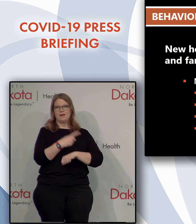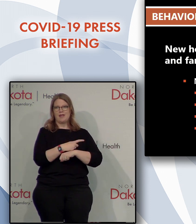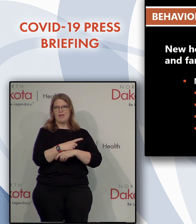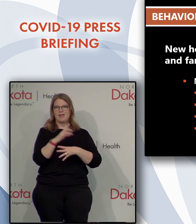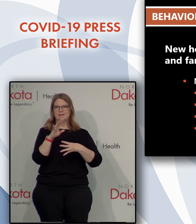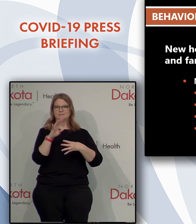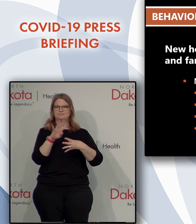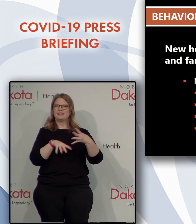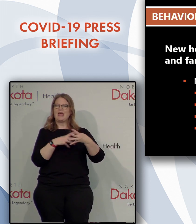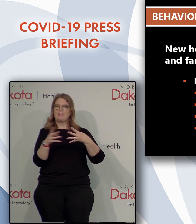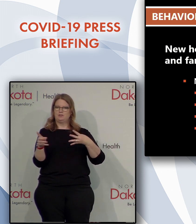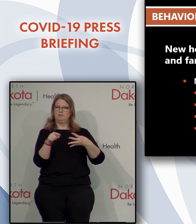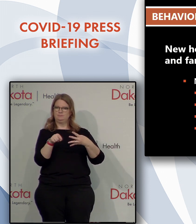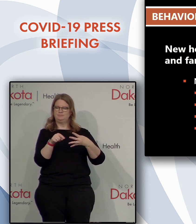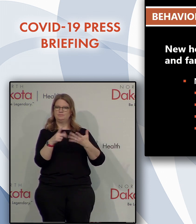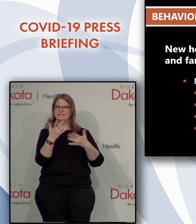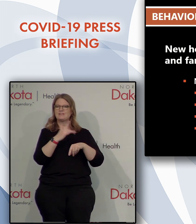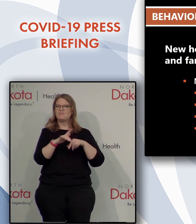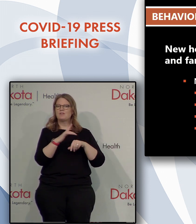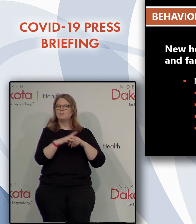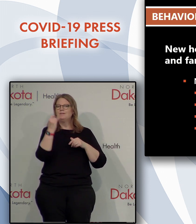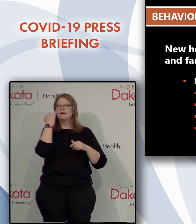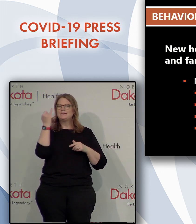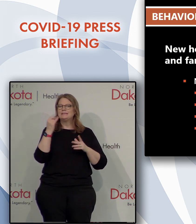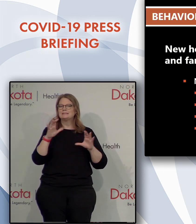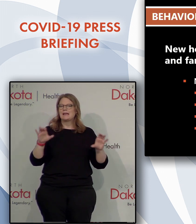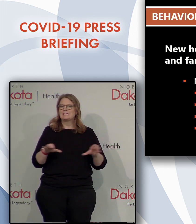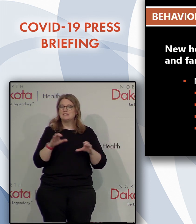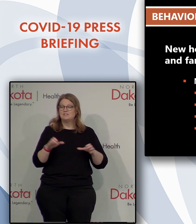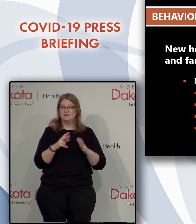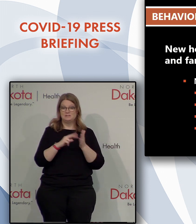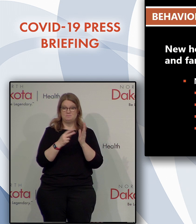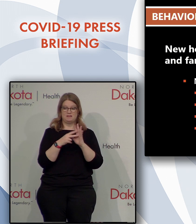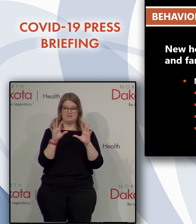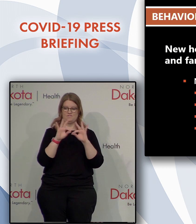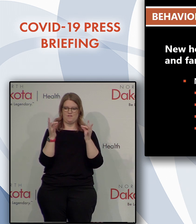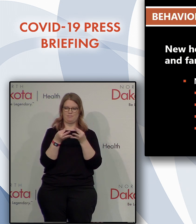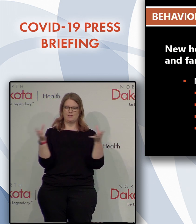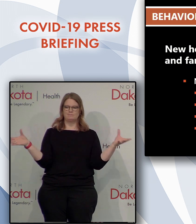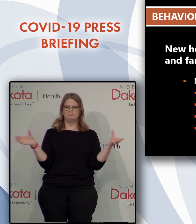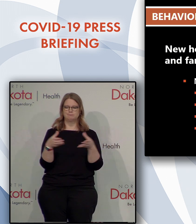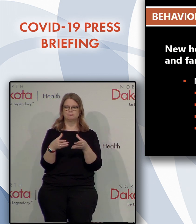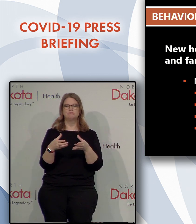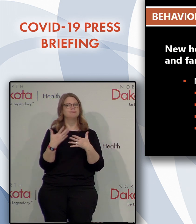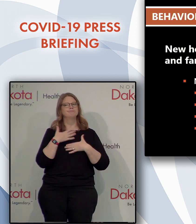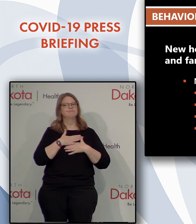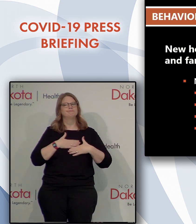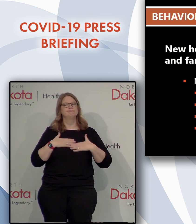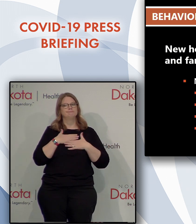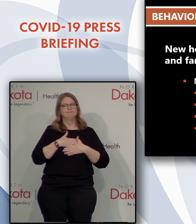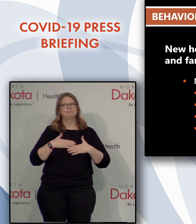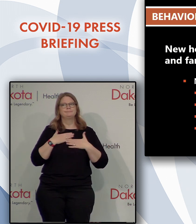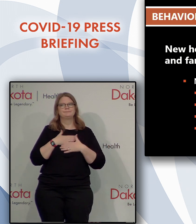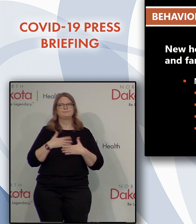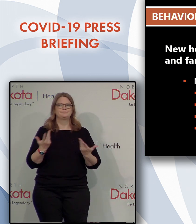calendar is also available with ideas and activities that a family can do together across the holidays. So